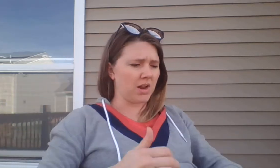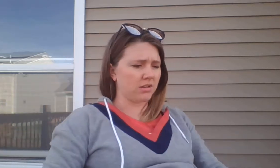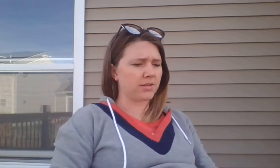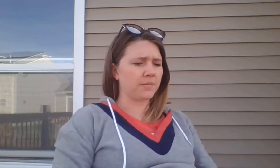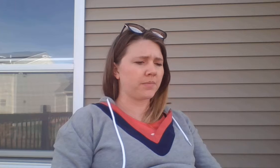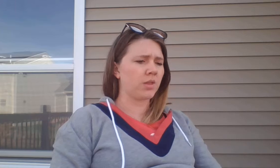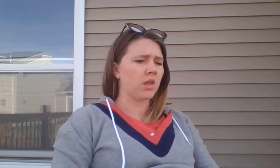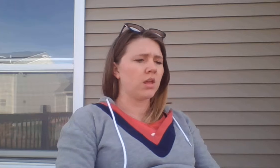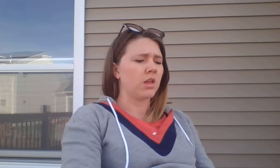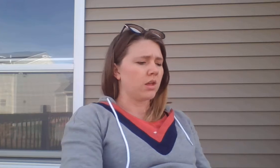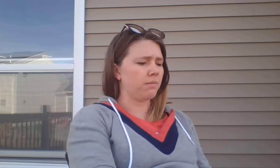something else.